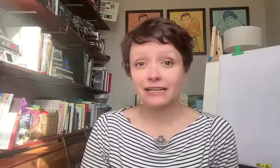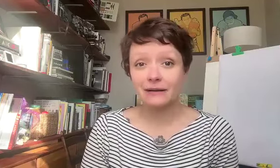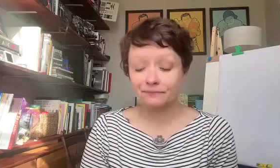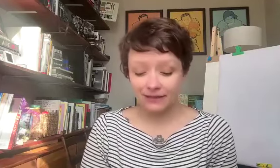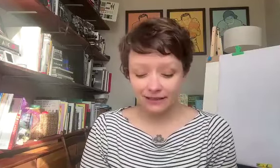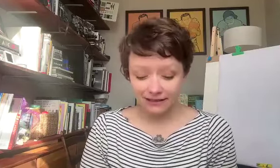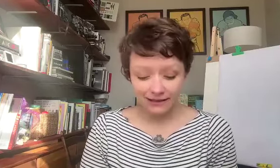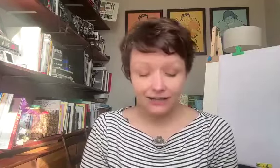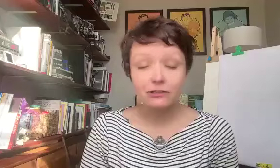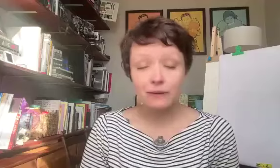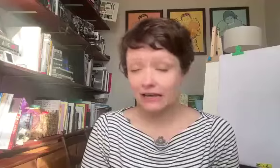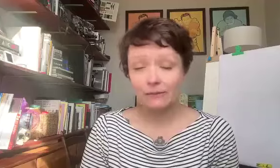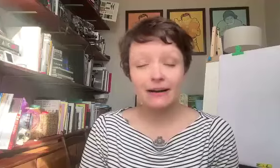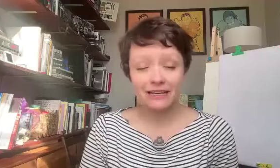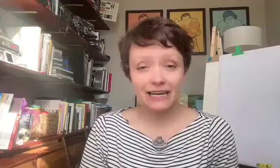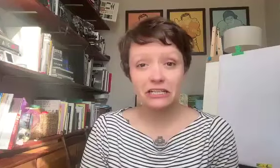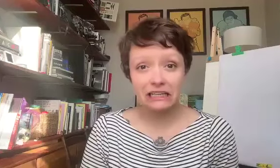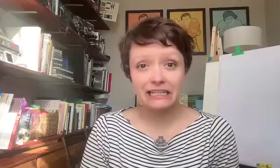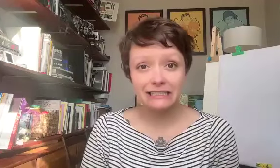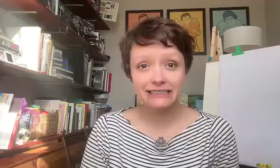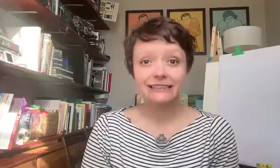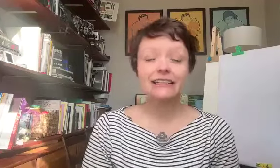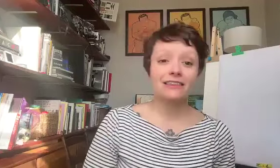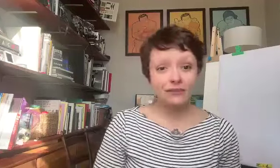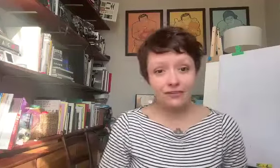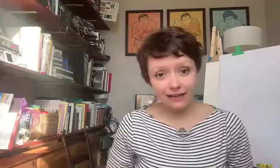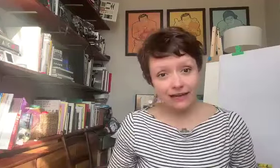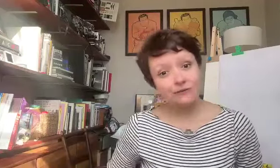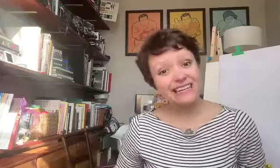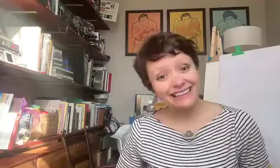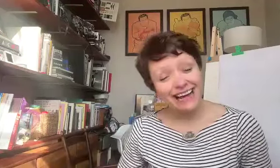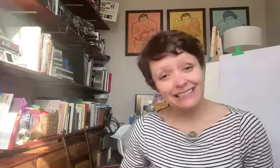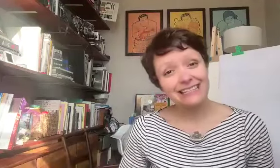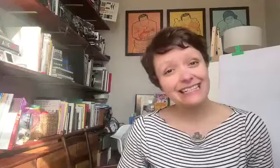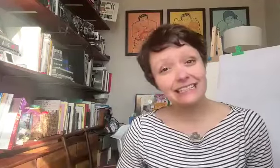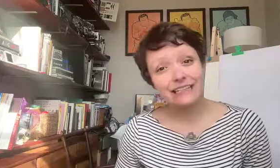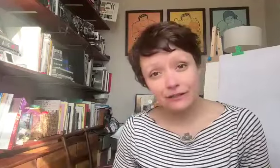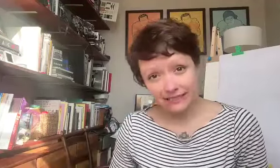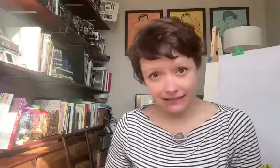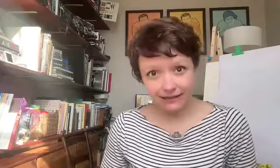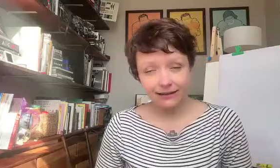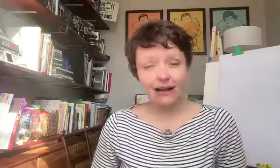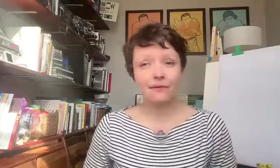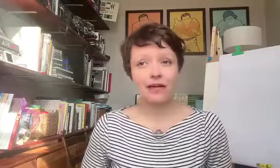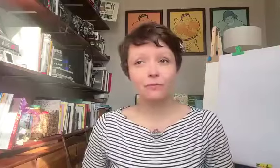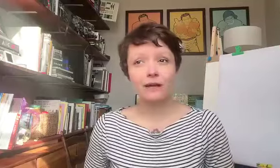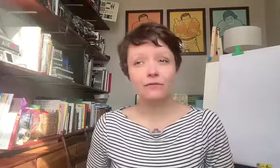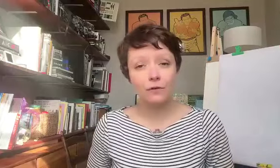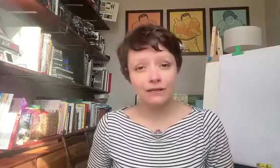part-time. I use behavior modification a lot. The other thing that I use a lot is literacy. That will be our focus